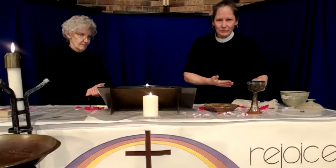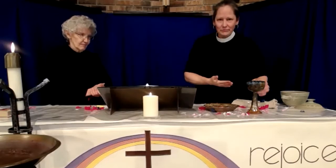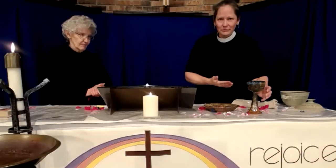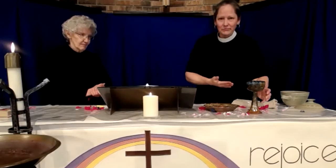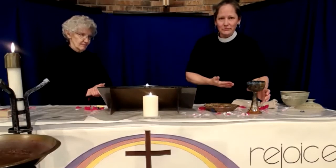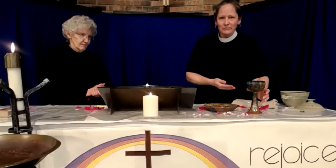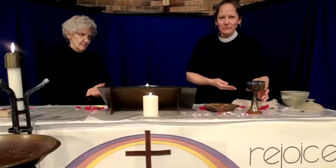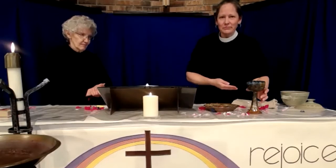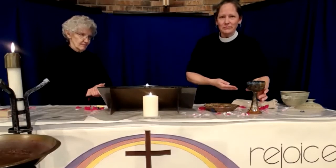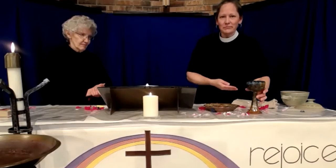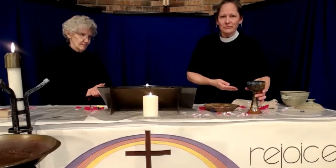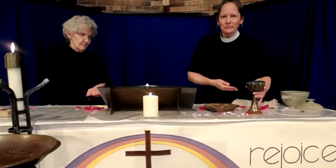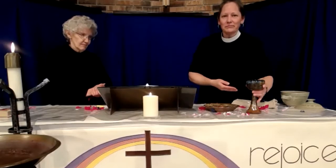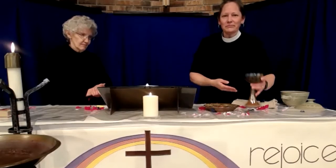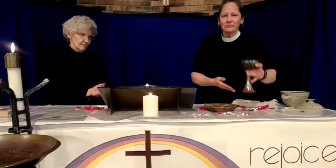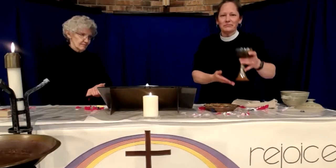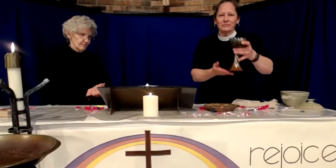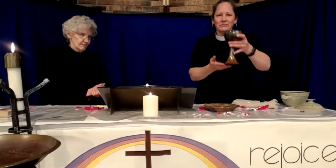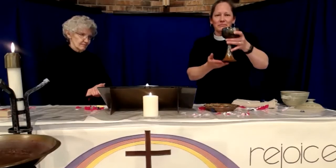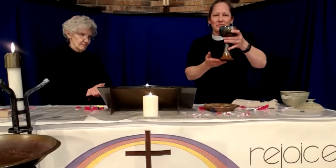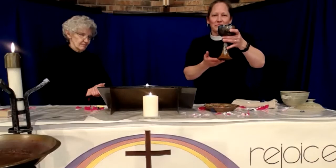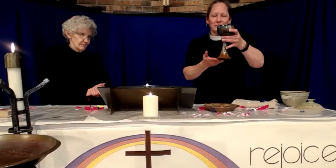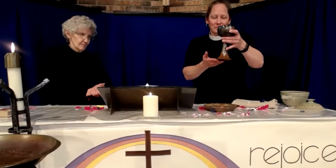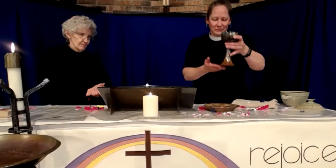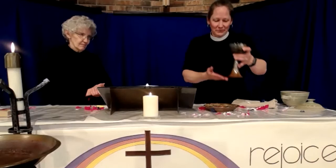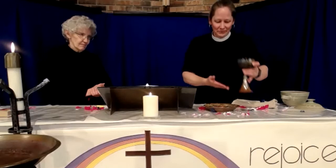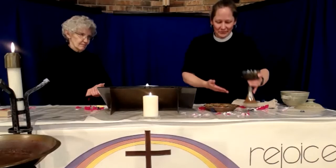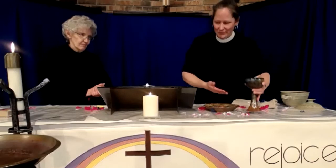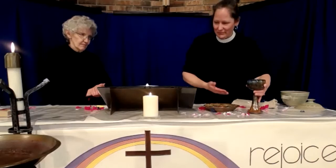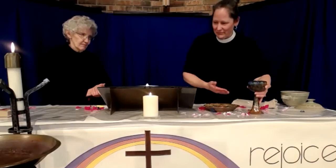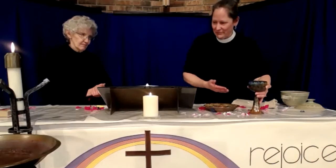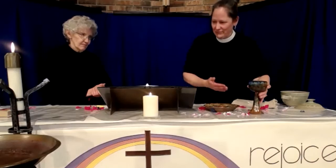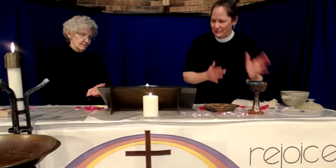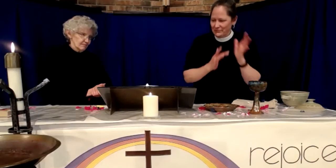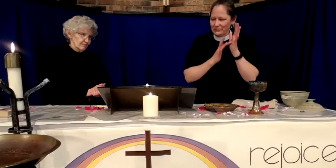of Christ eating for you, blood of Christ shed for you.